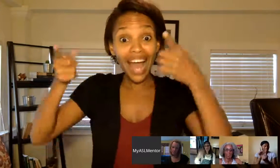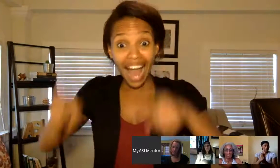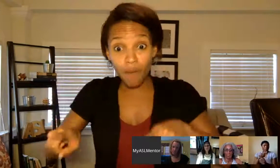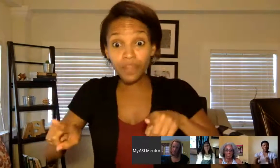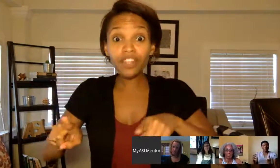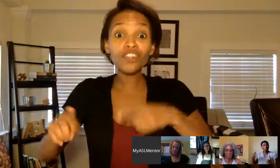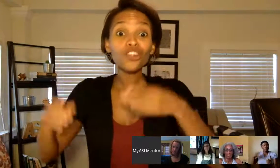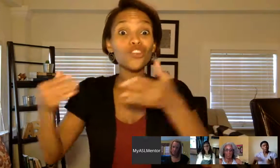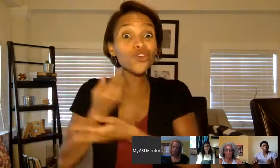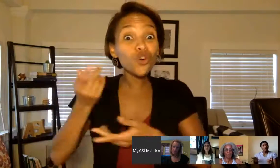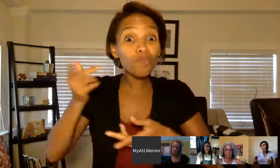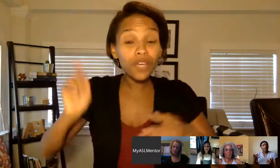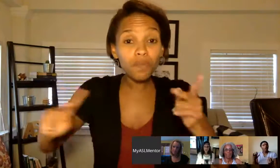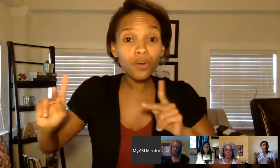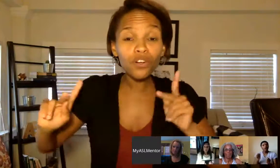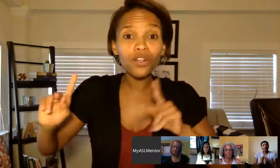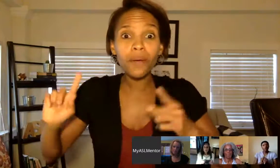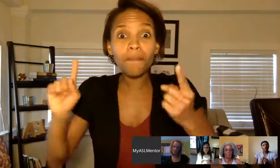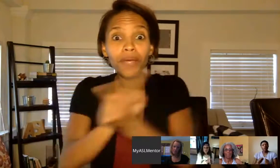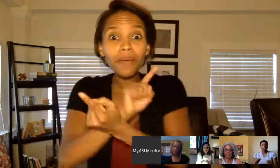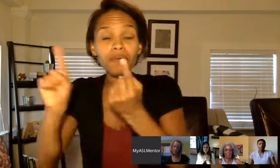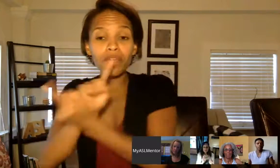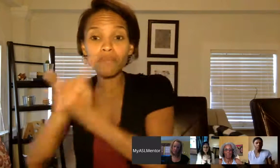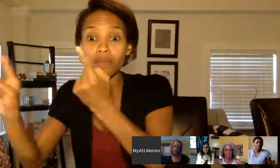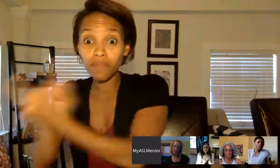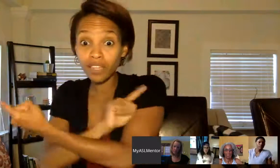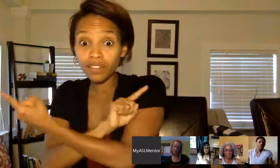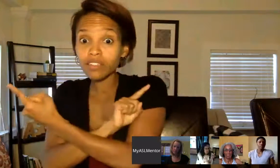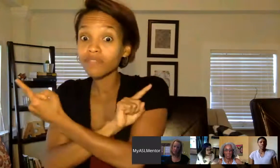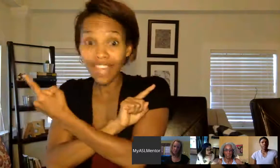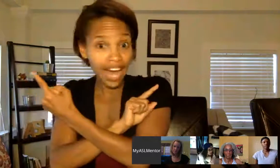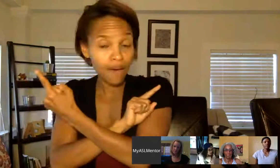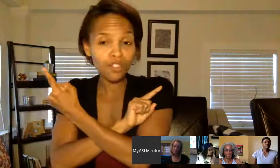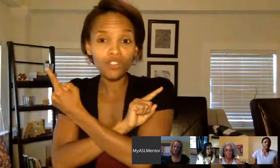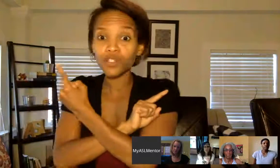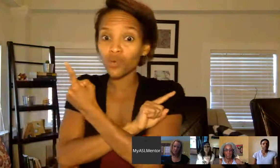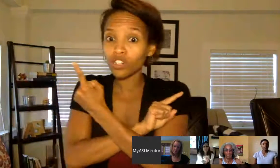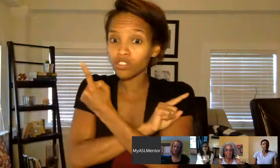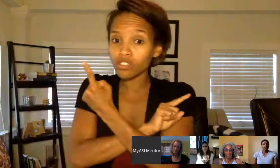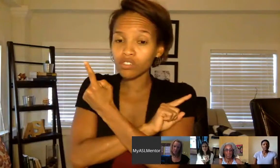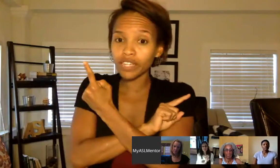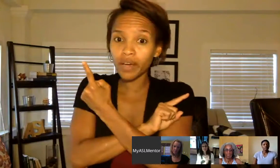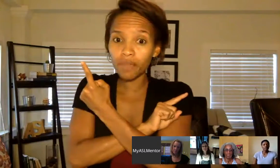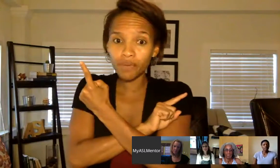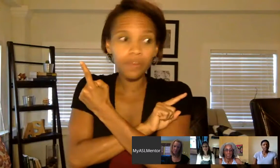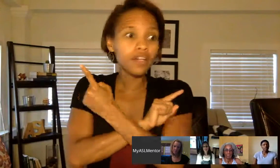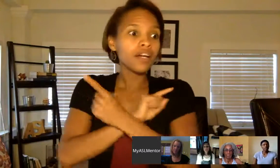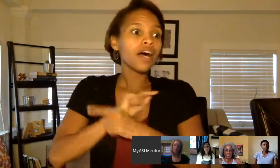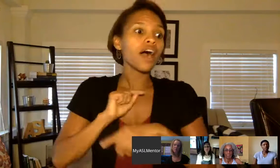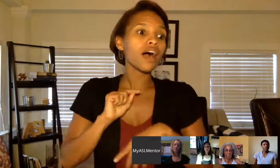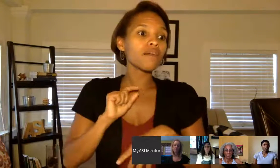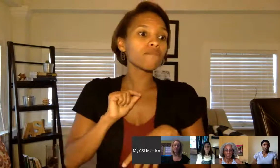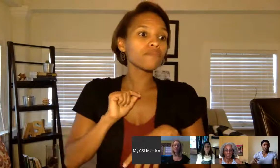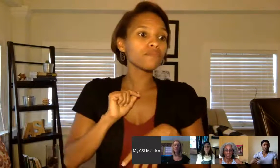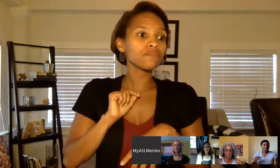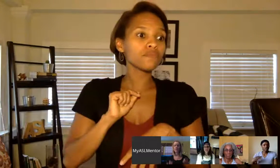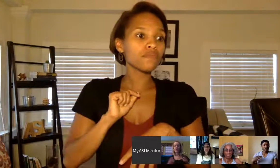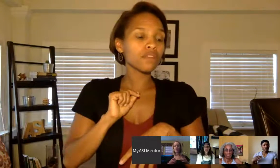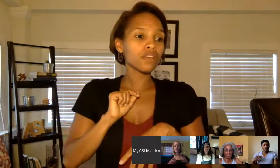So happen, new people, meet. That absolutely works. Yeah.